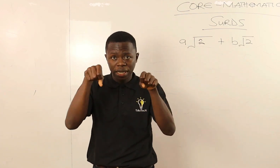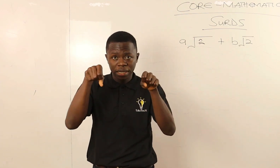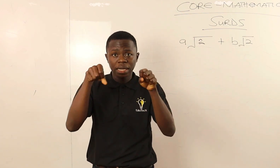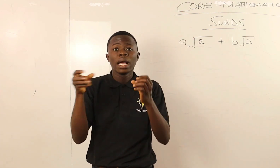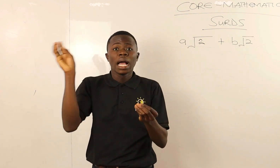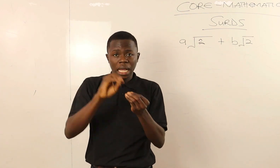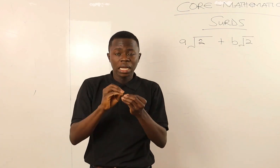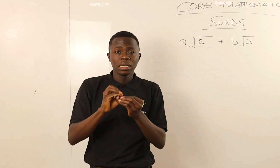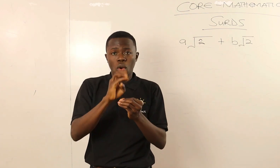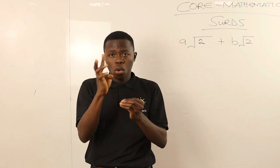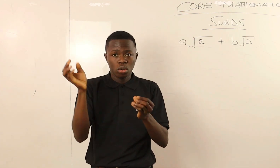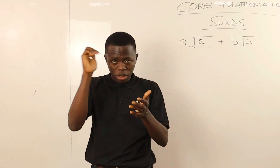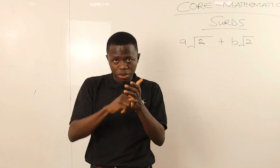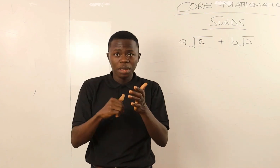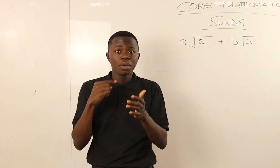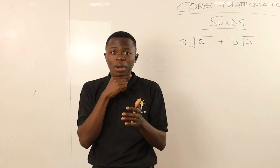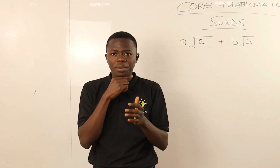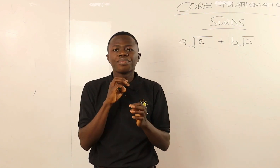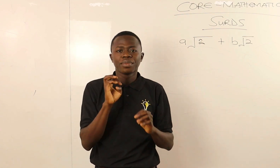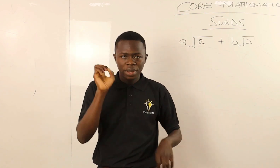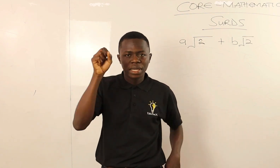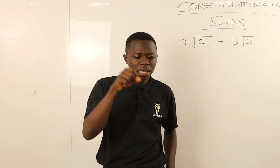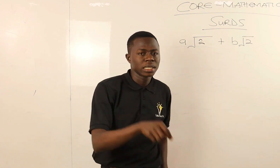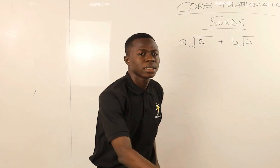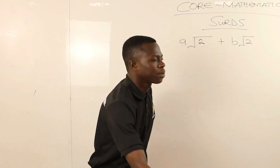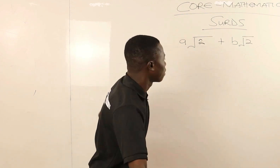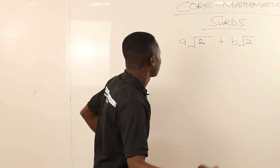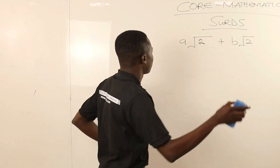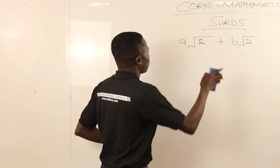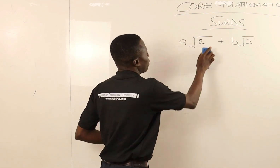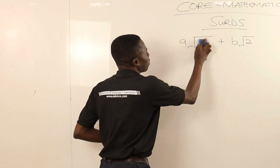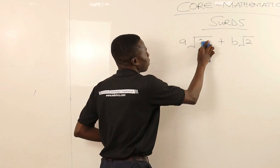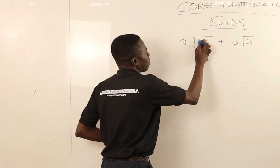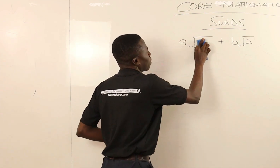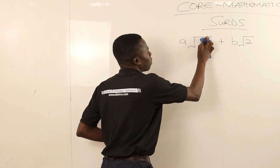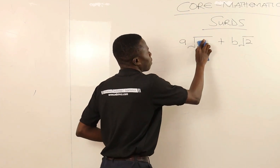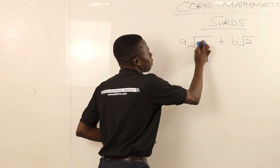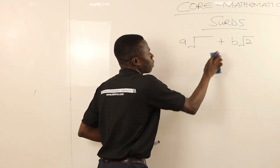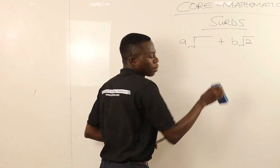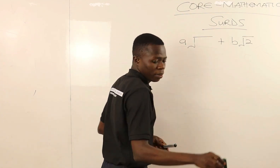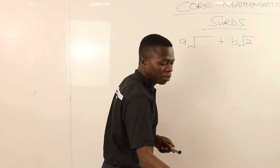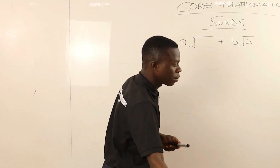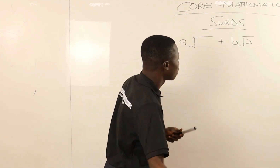So because the numbers under the square root sign are the same, just like we said, we can add or subtract.